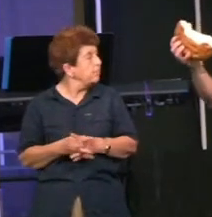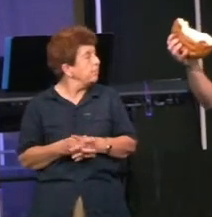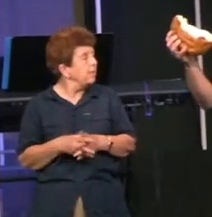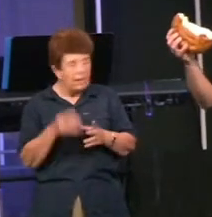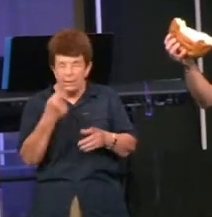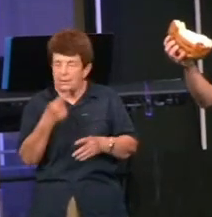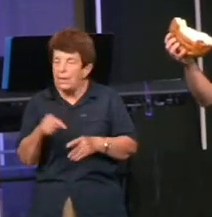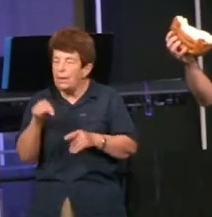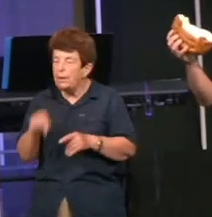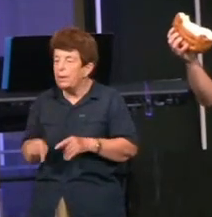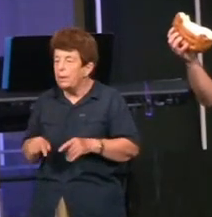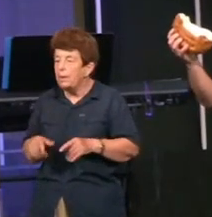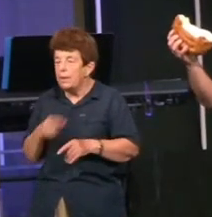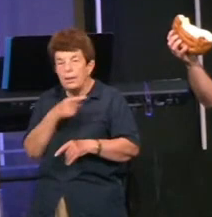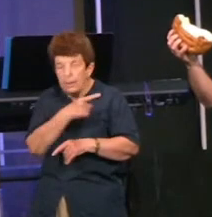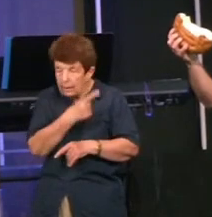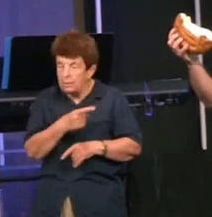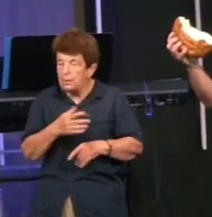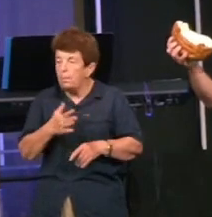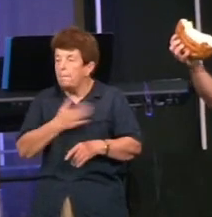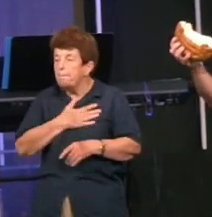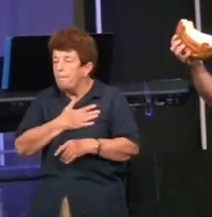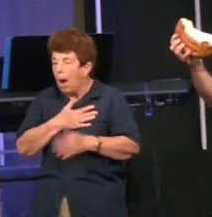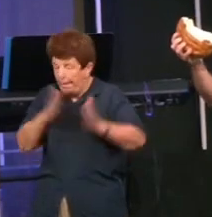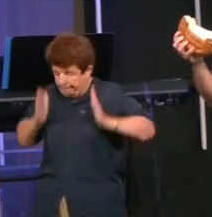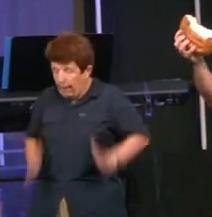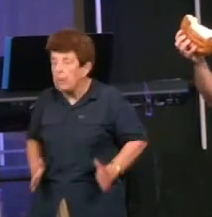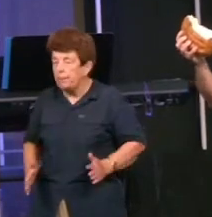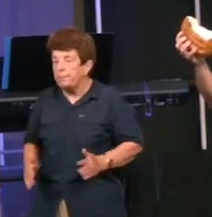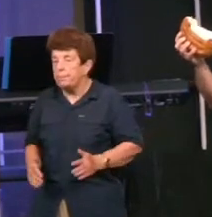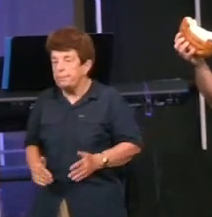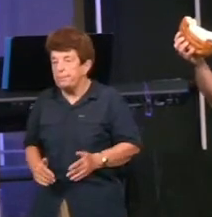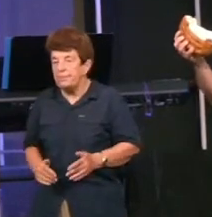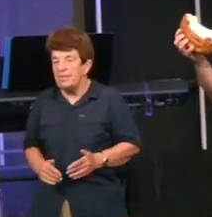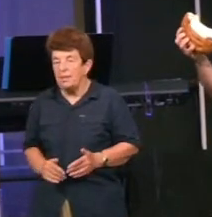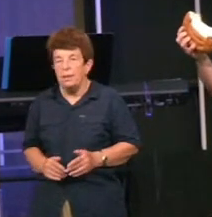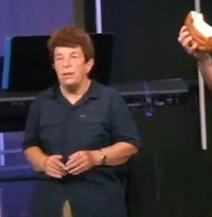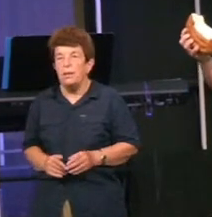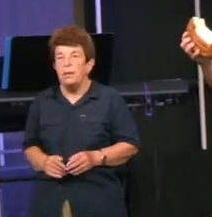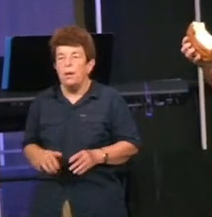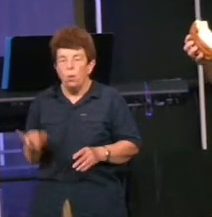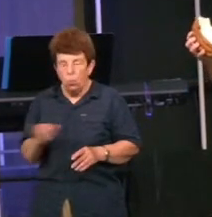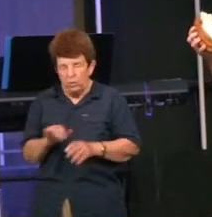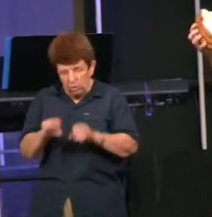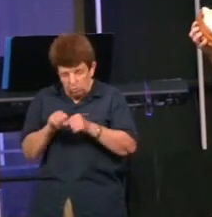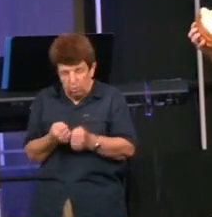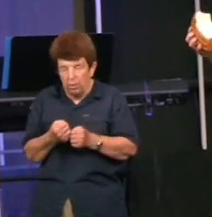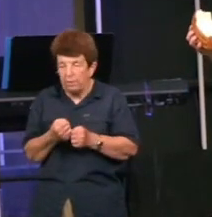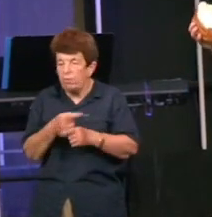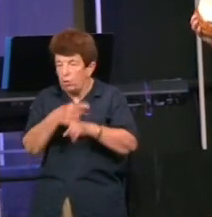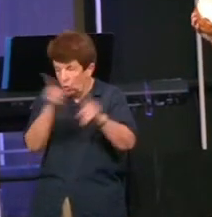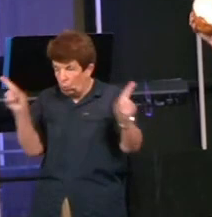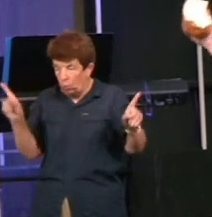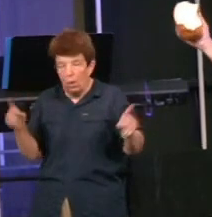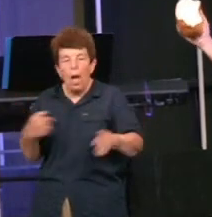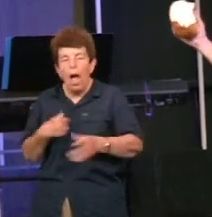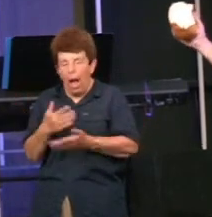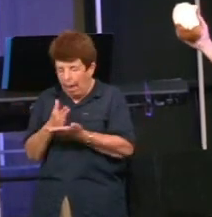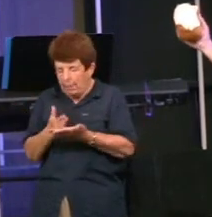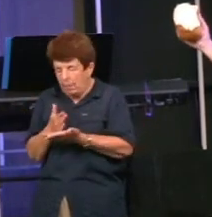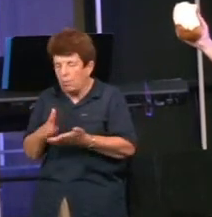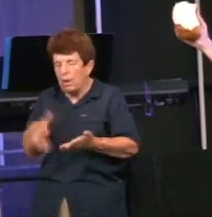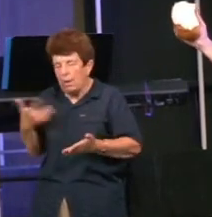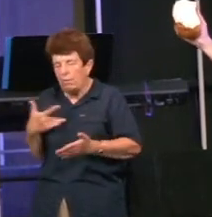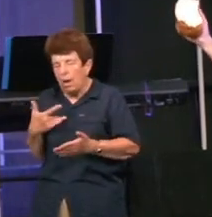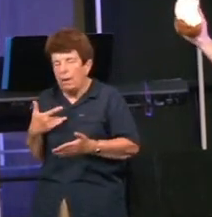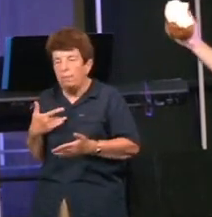And he said, "This is my body, which is broken for you. I am the bread of